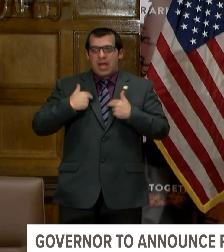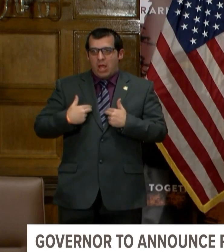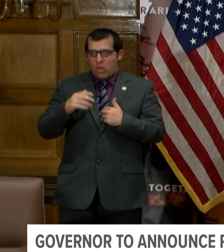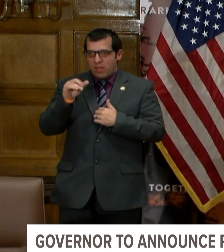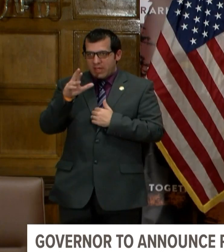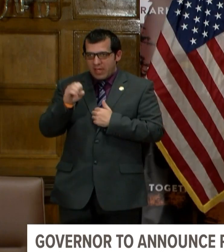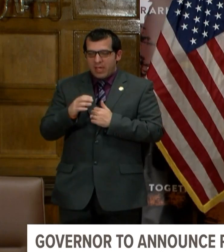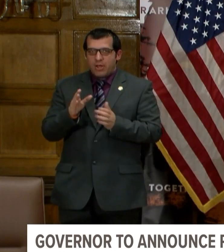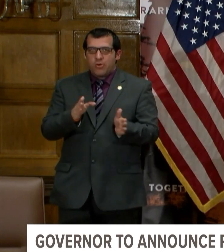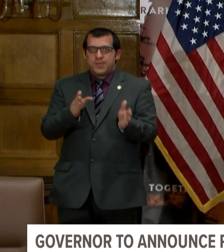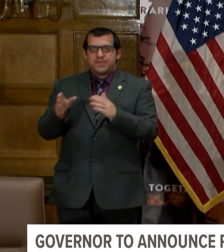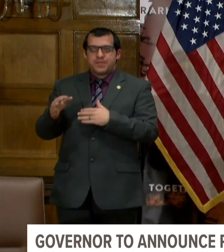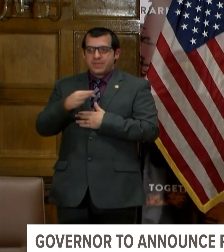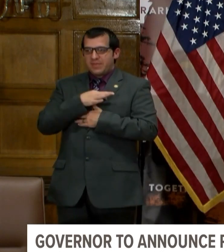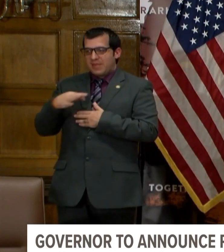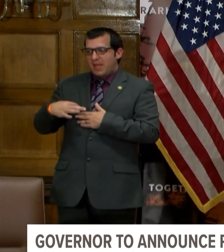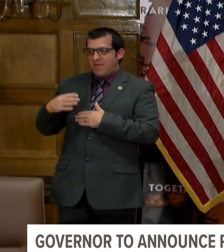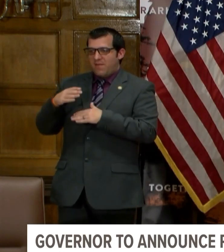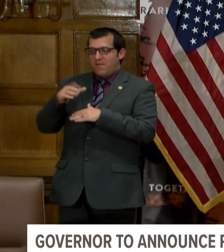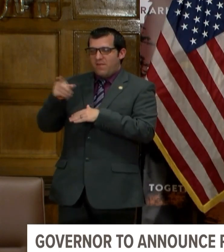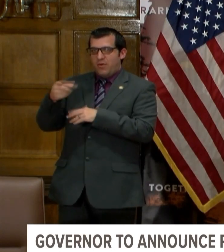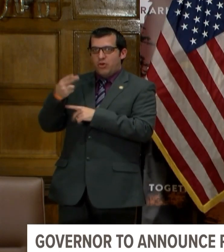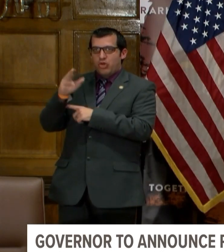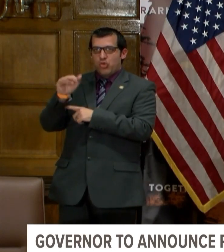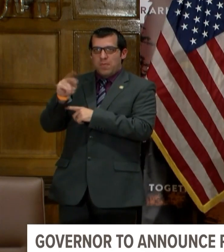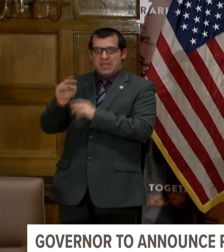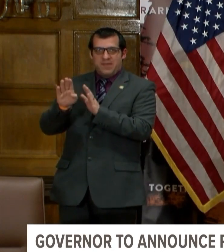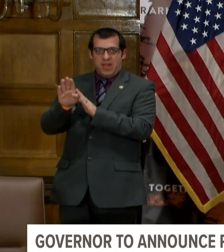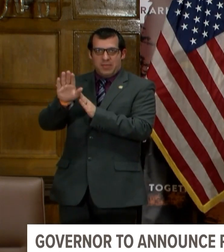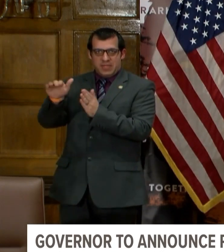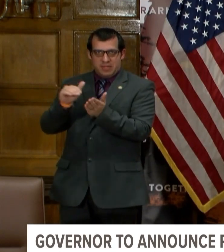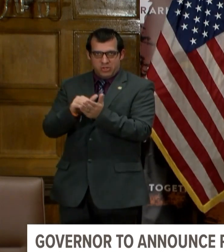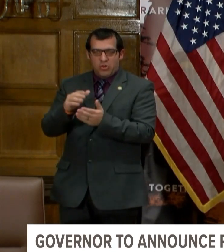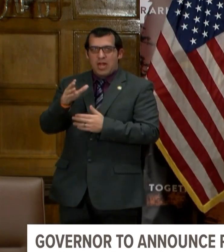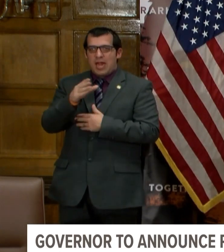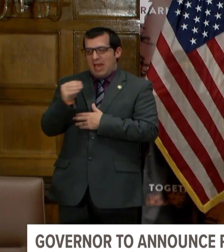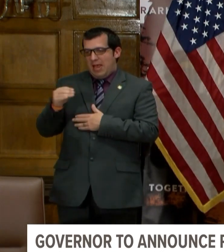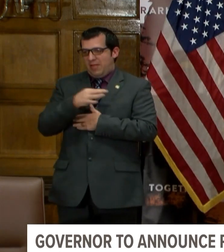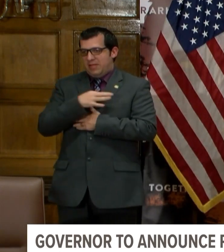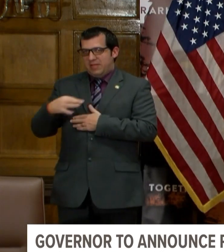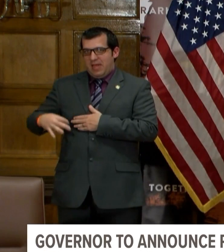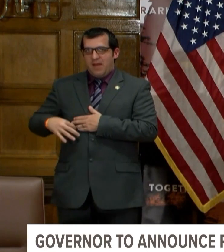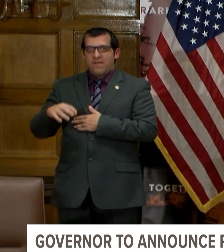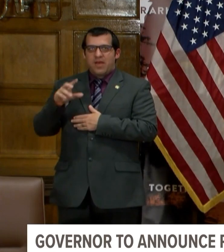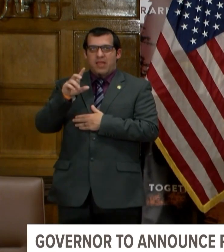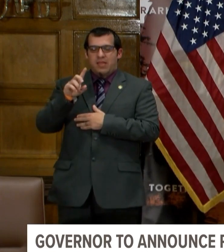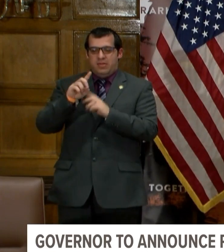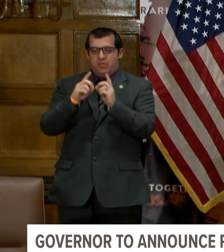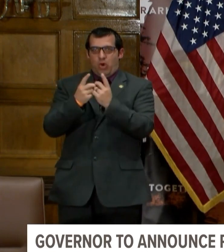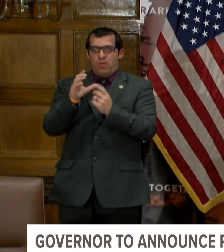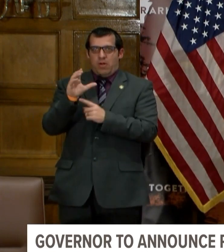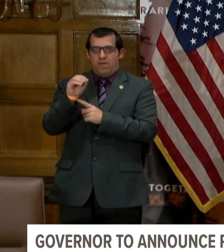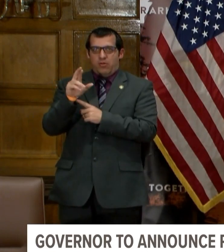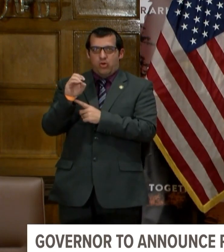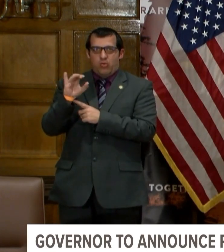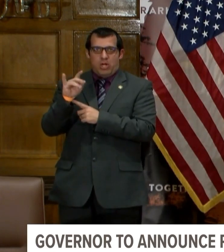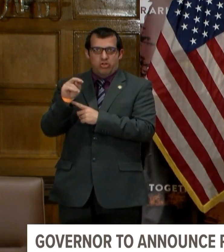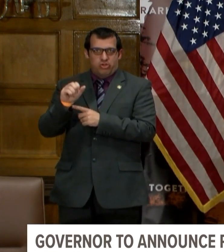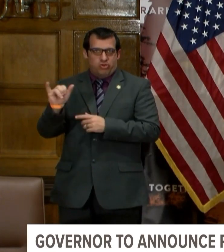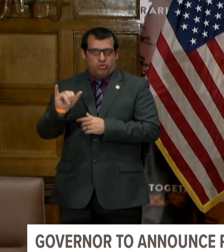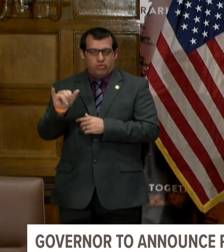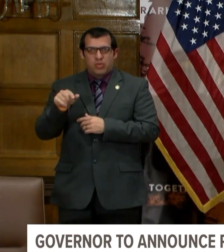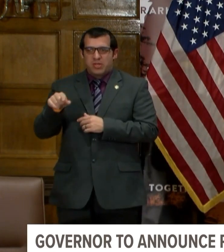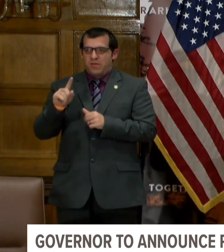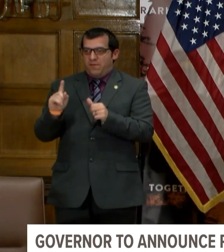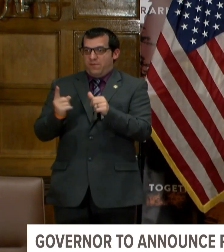at our human development centers, as well as by the staff at the Department of Corrections. And this is the first